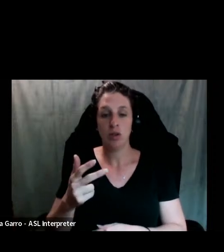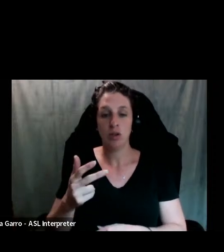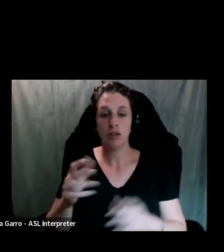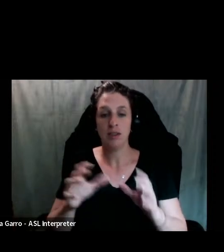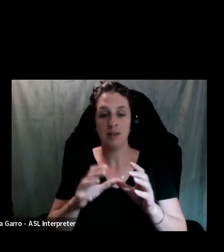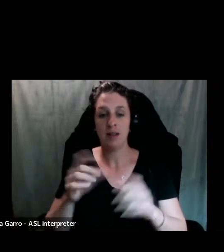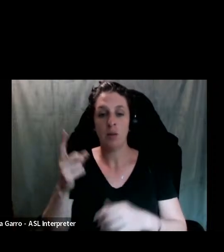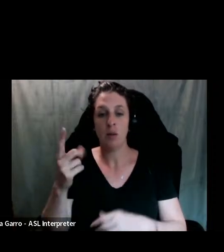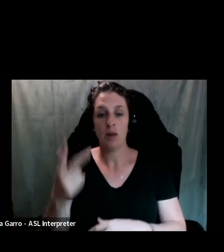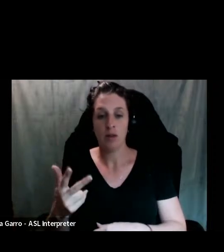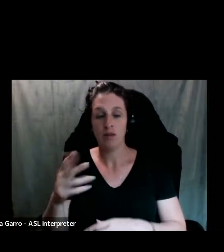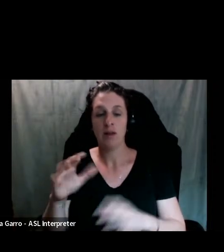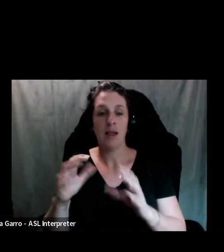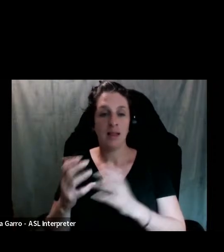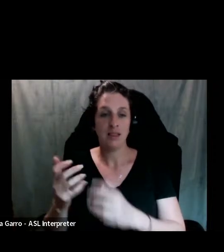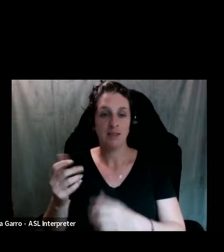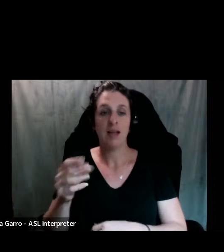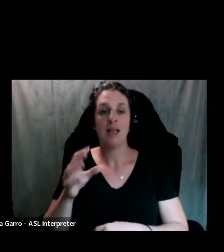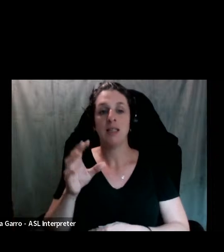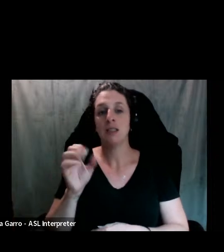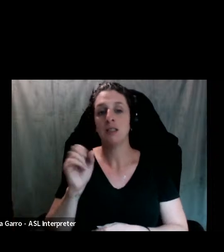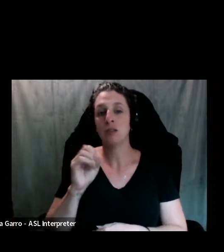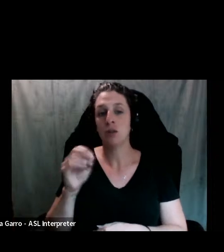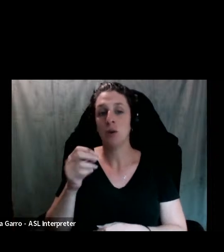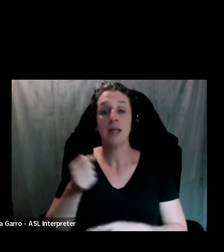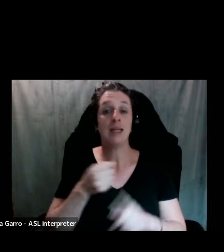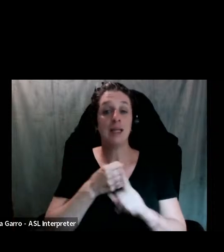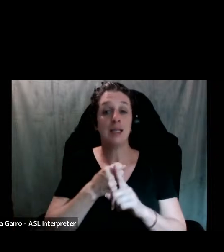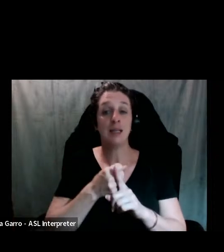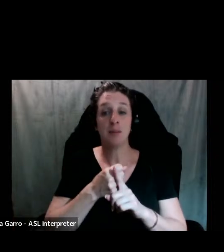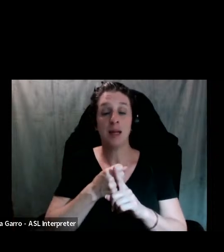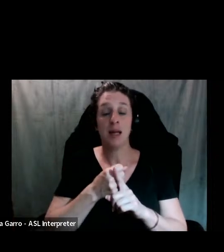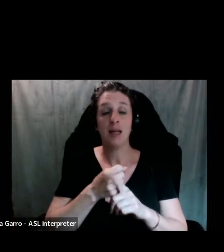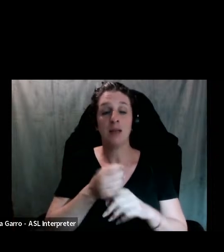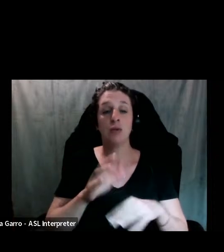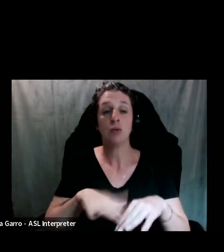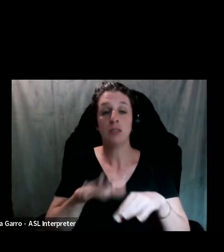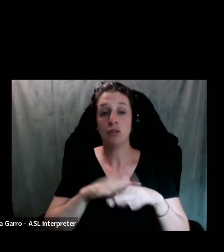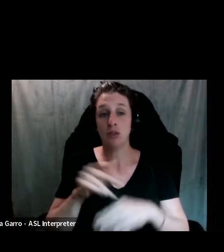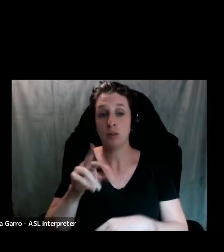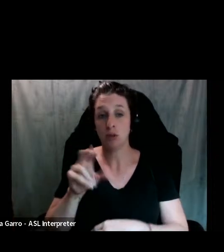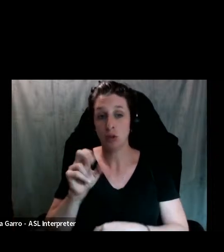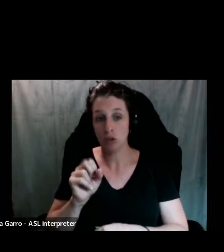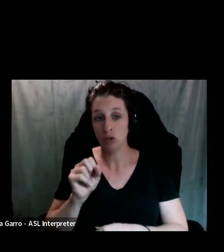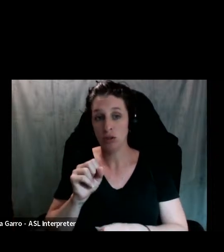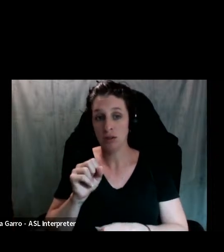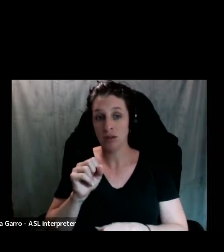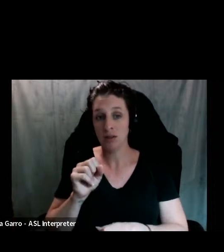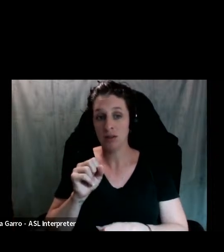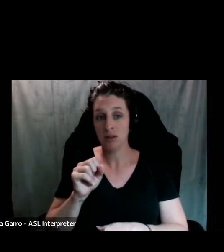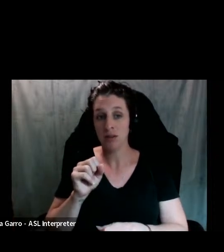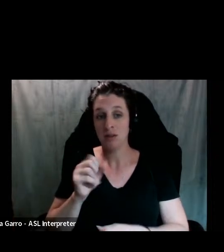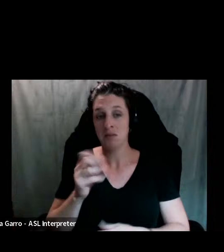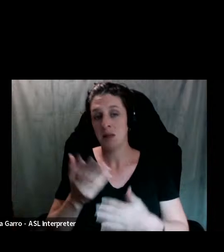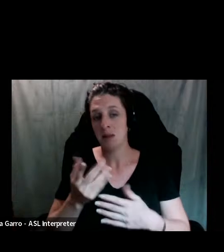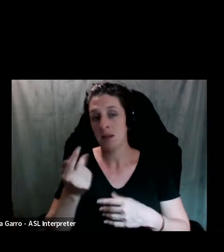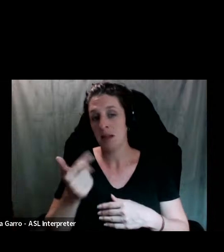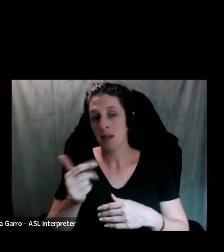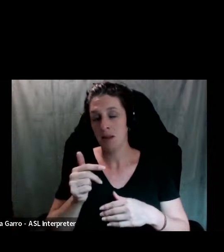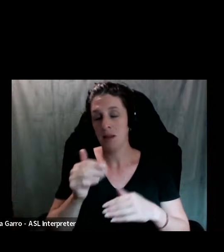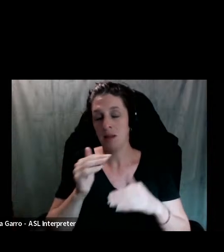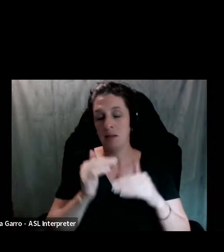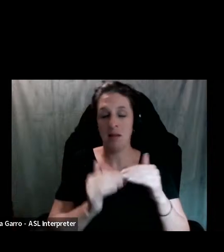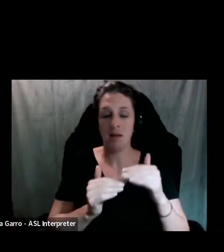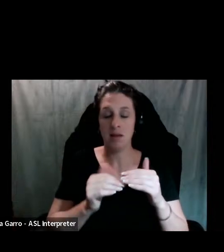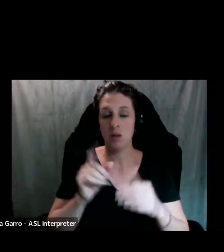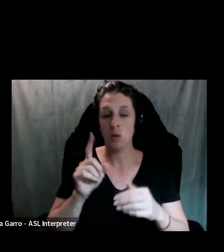right. classified. PERS, right. Yeah, so the impact to an increase in PERS is, maybe a little bit less than 1/2 of